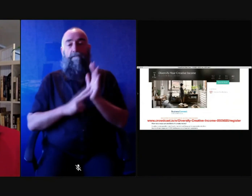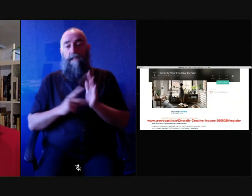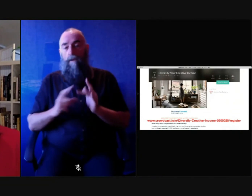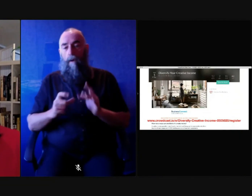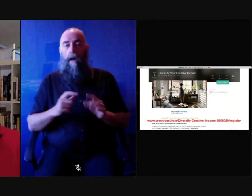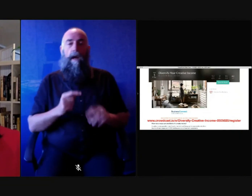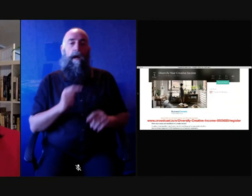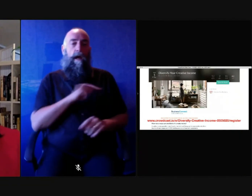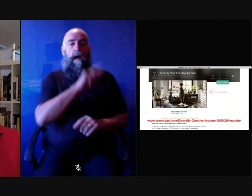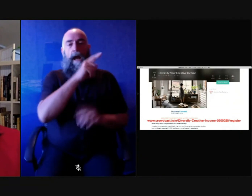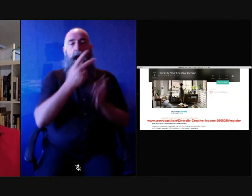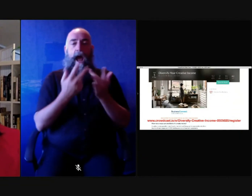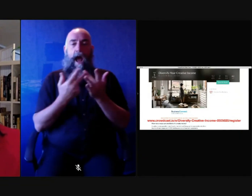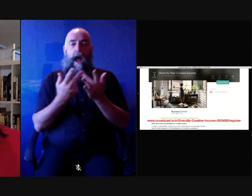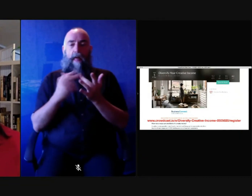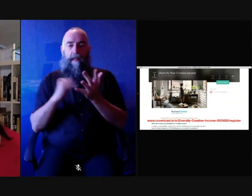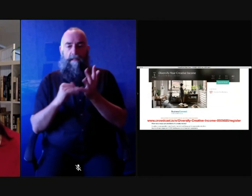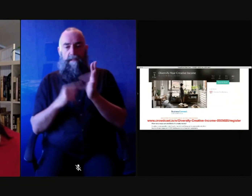us